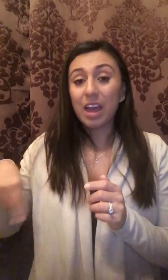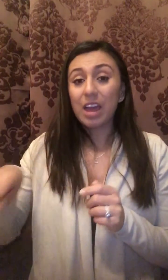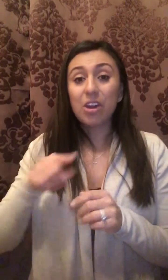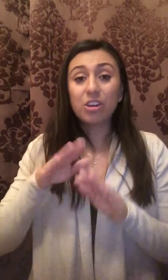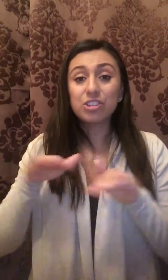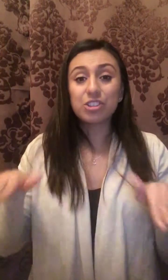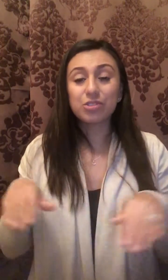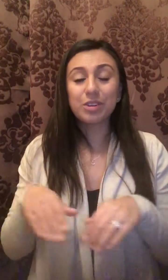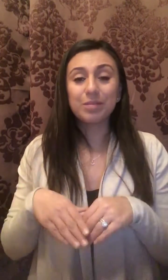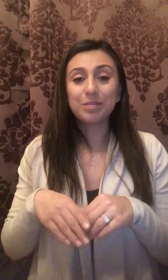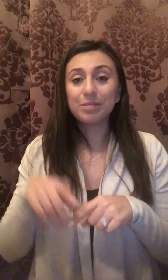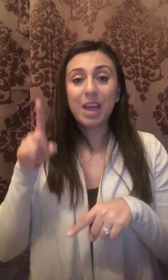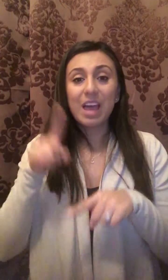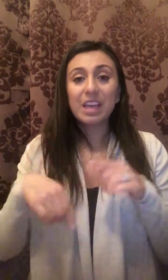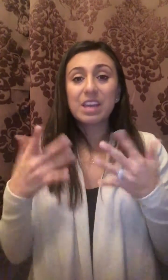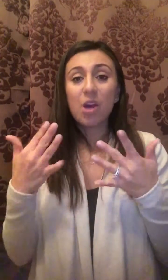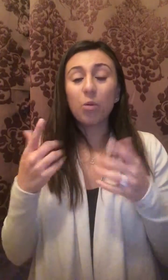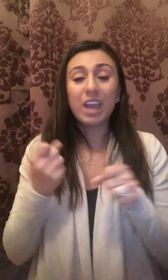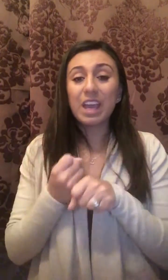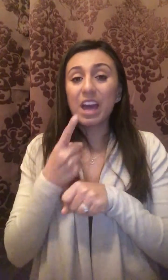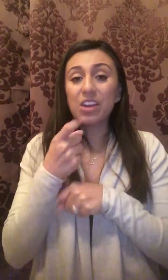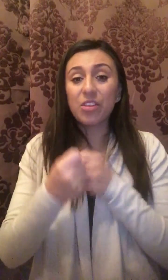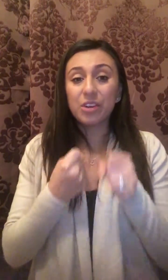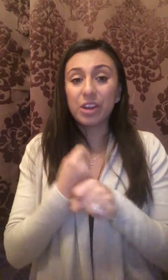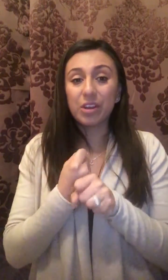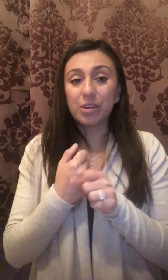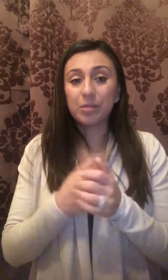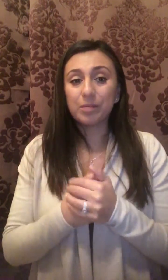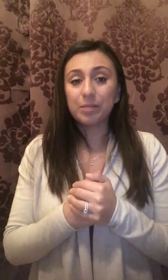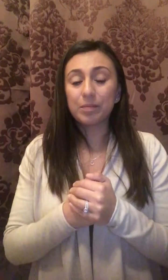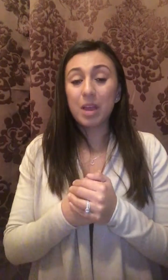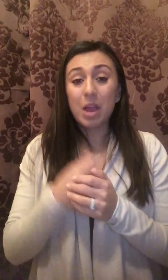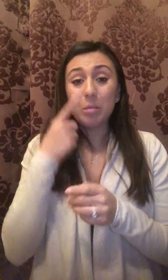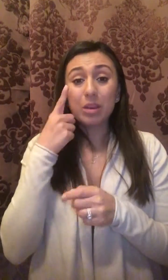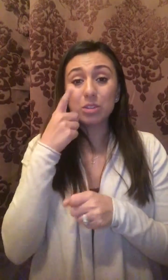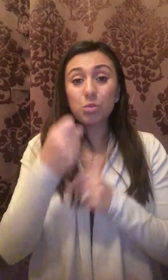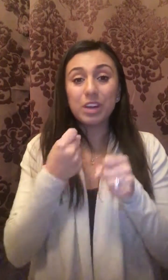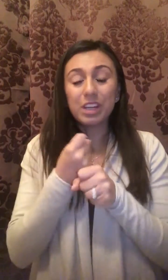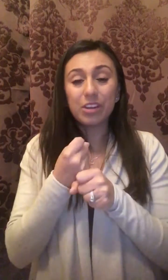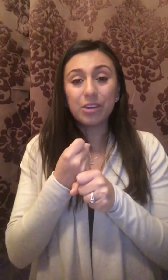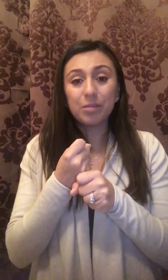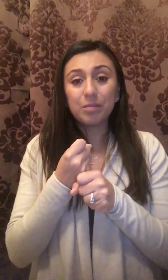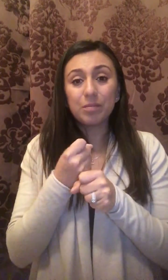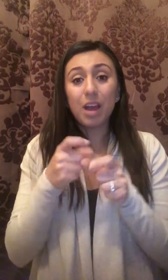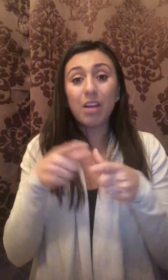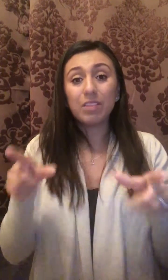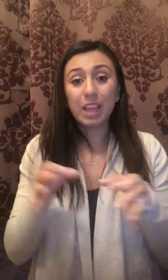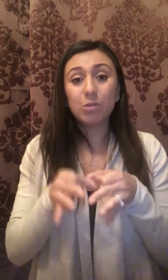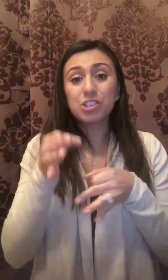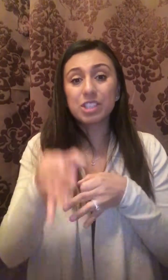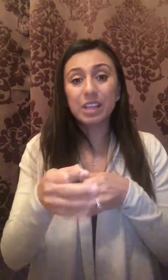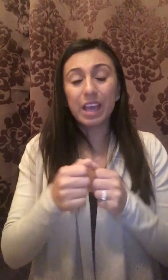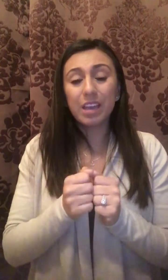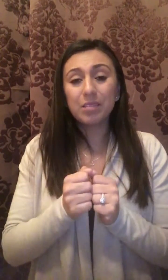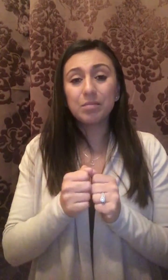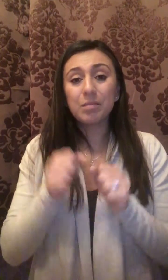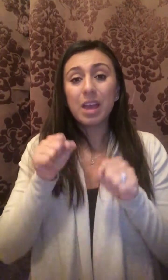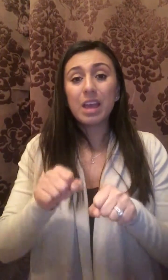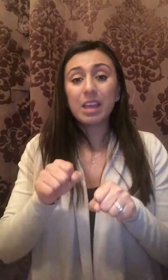And our children cannot wait another year, because 1 year of language delay